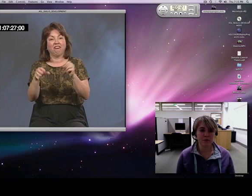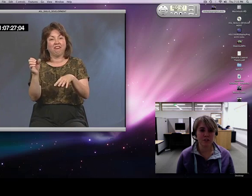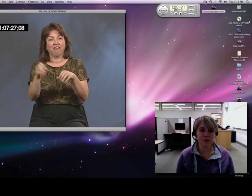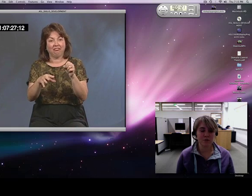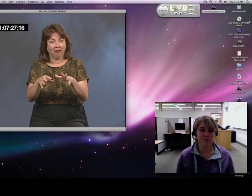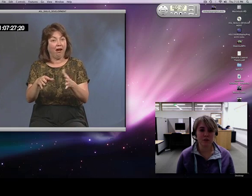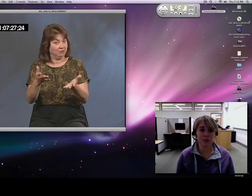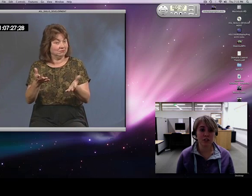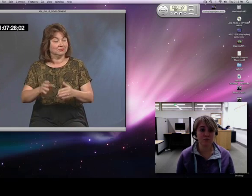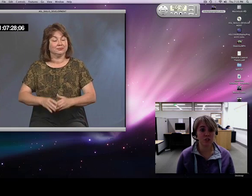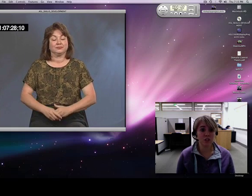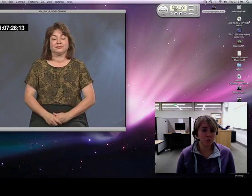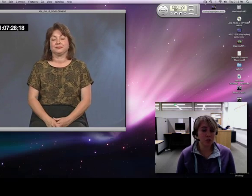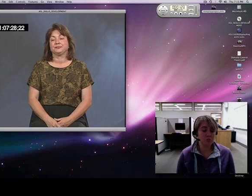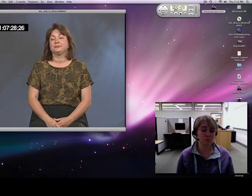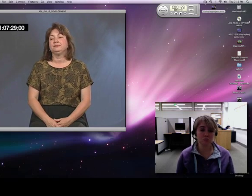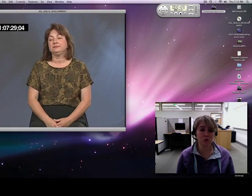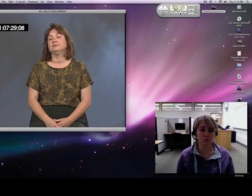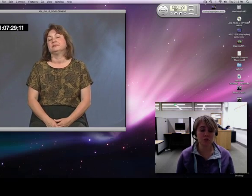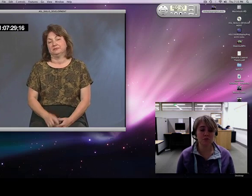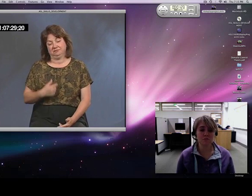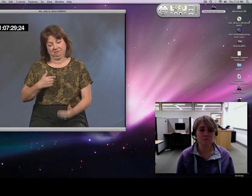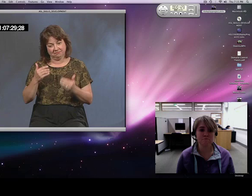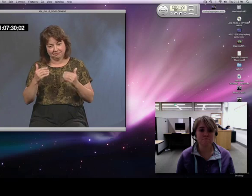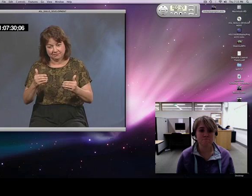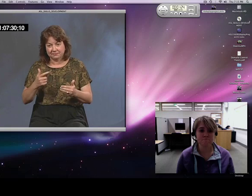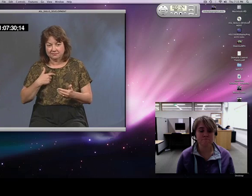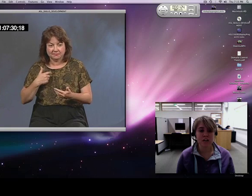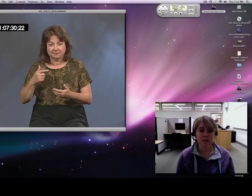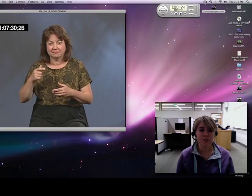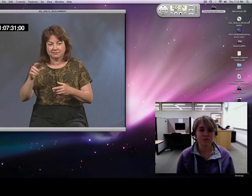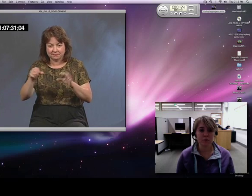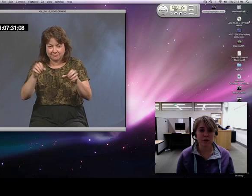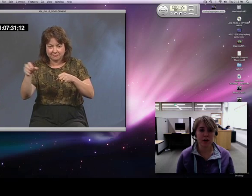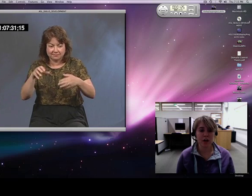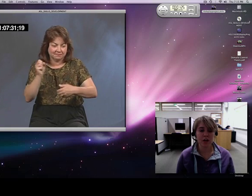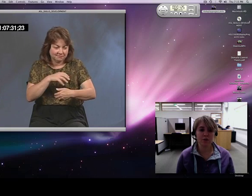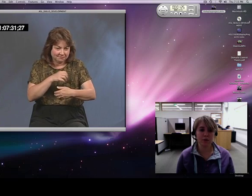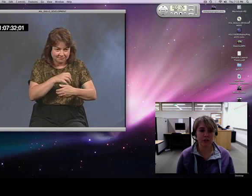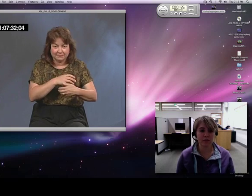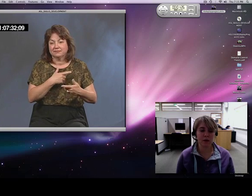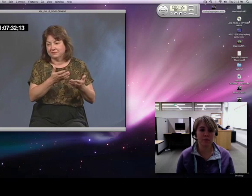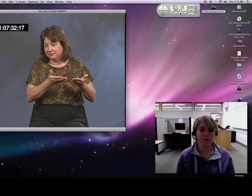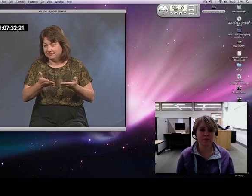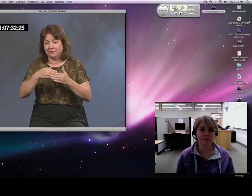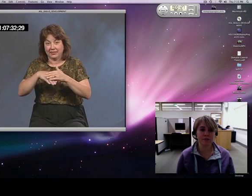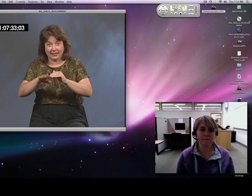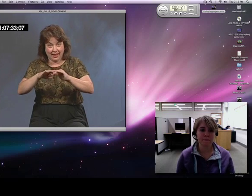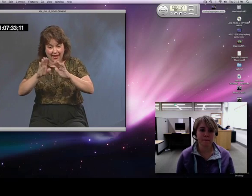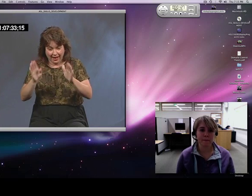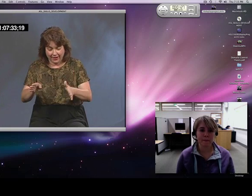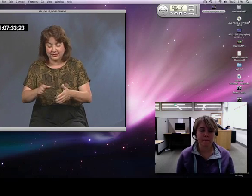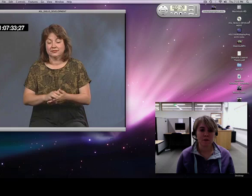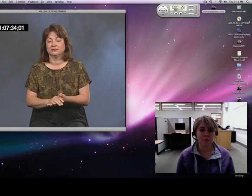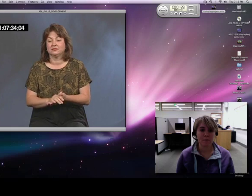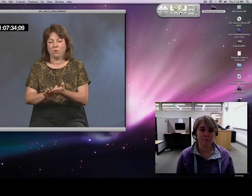And in the winter, when we cook some chili, we can use those. So we went ahead and we picked the peppers,